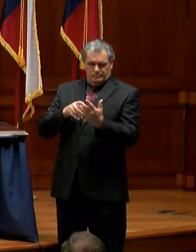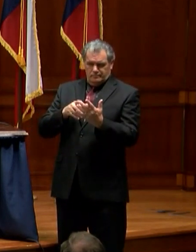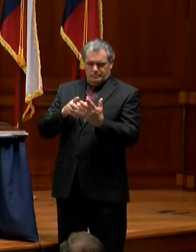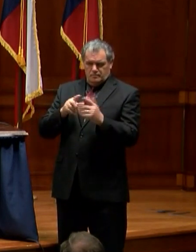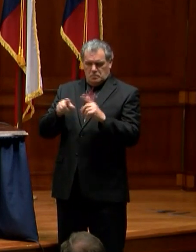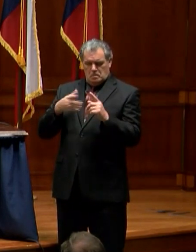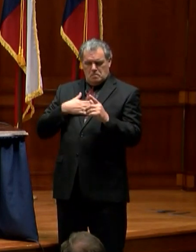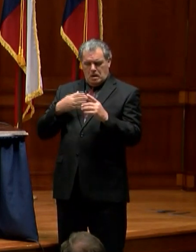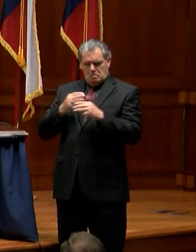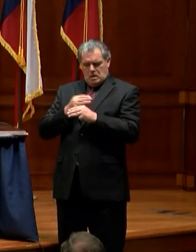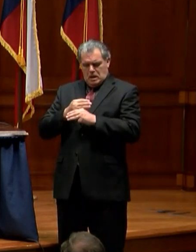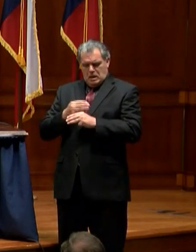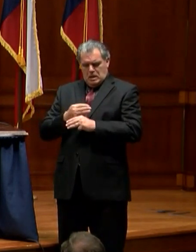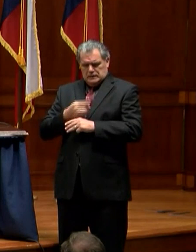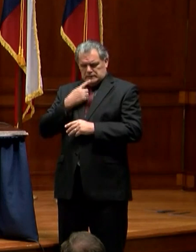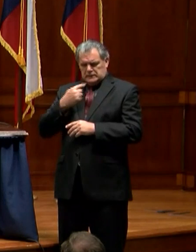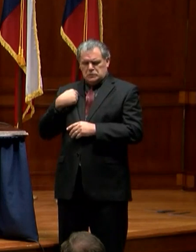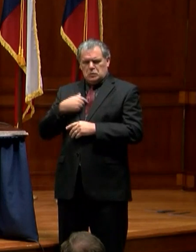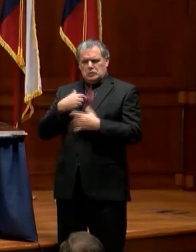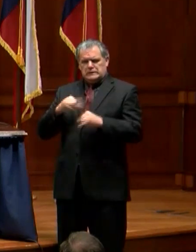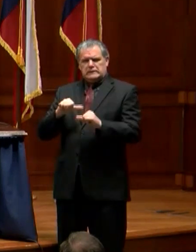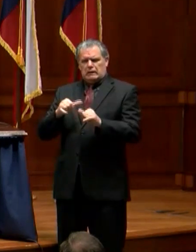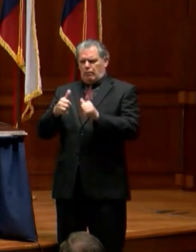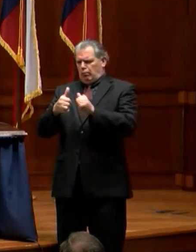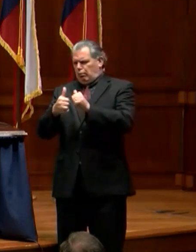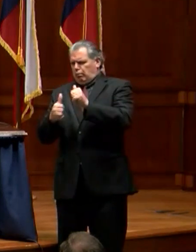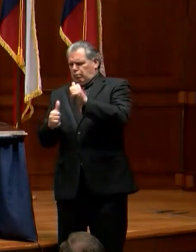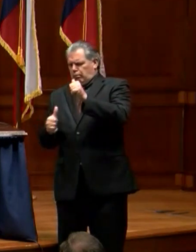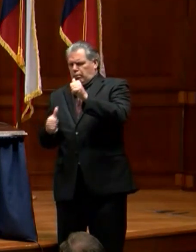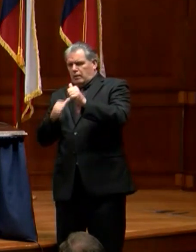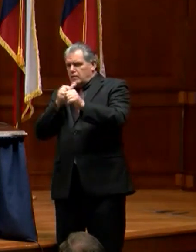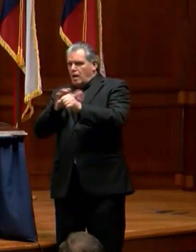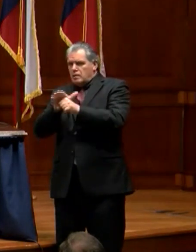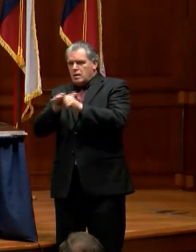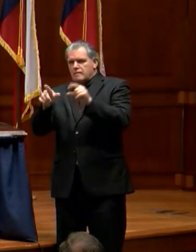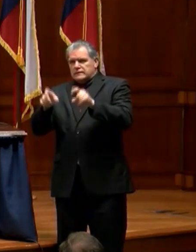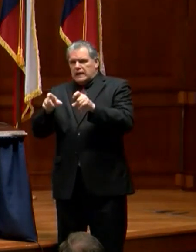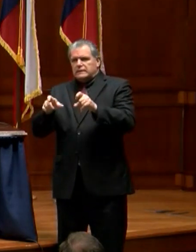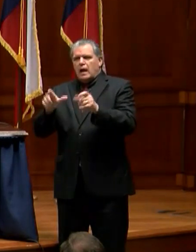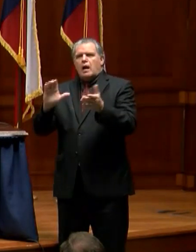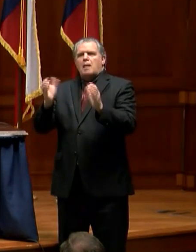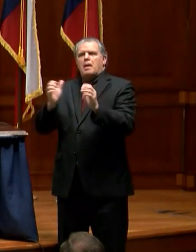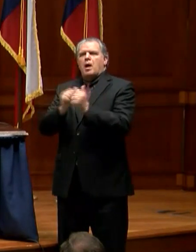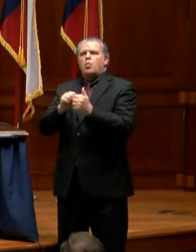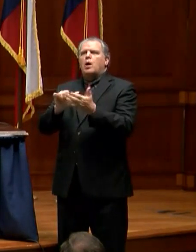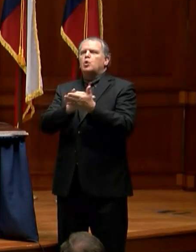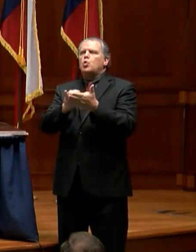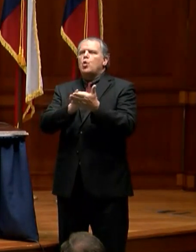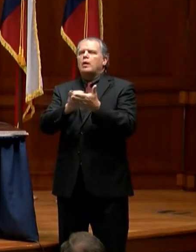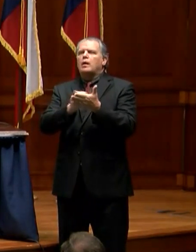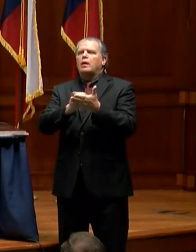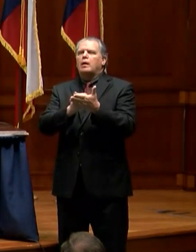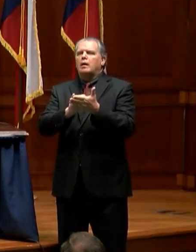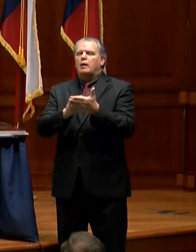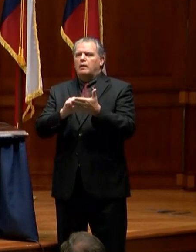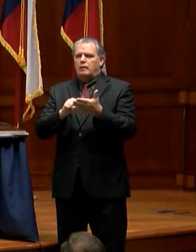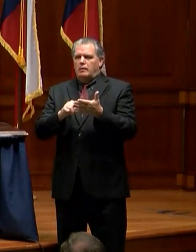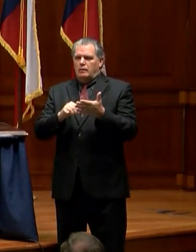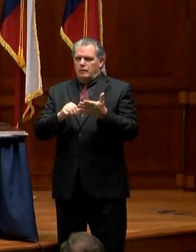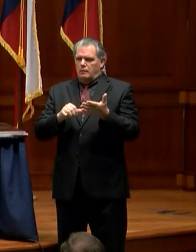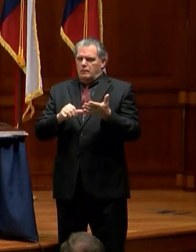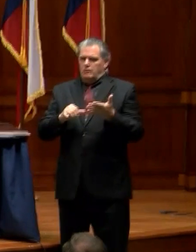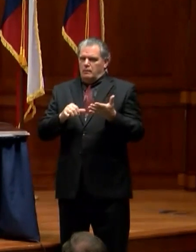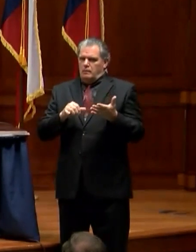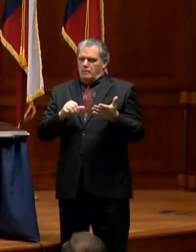quick math shows that we're still way behind the testing per population to New York. We're 400 per 100,000